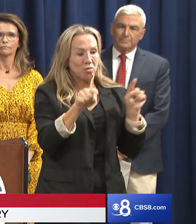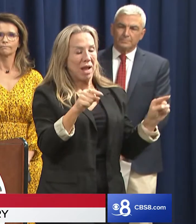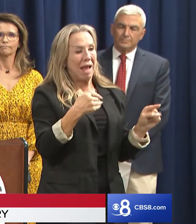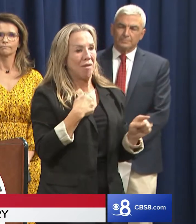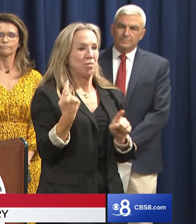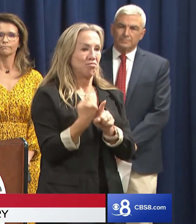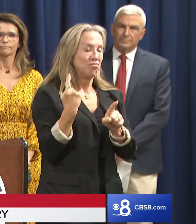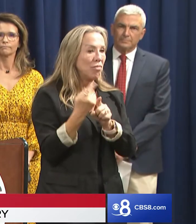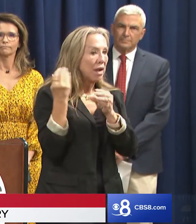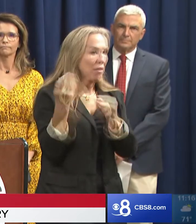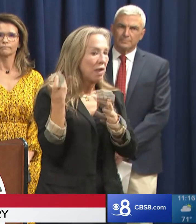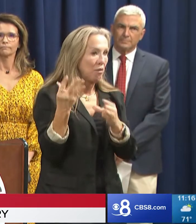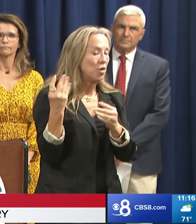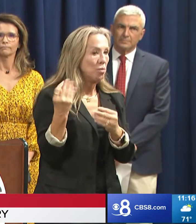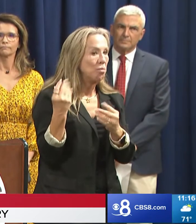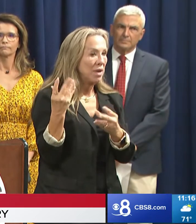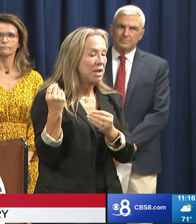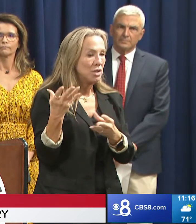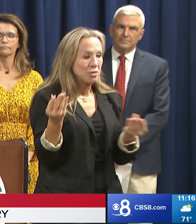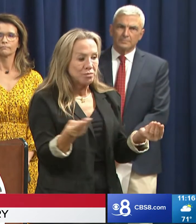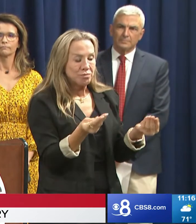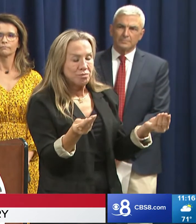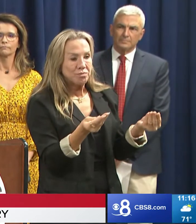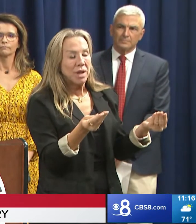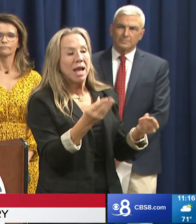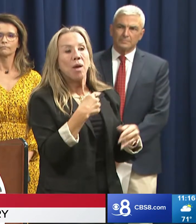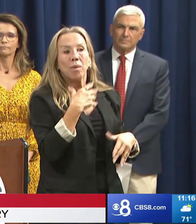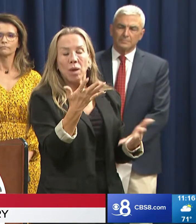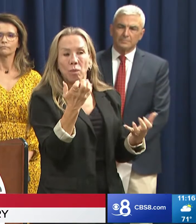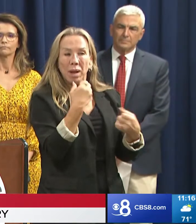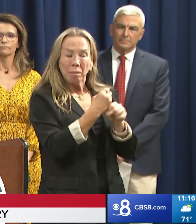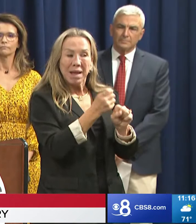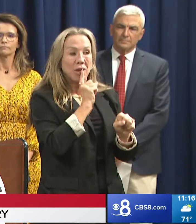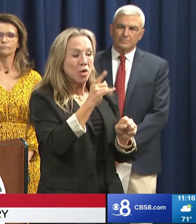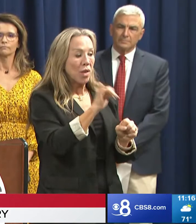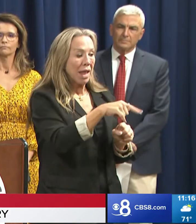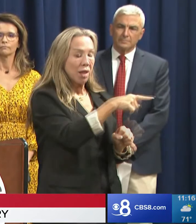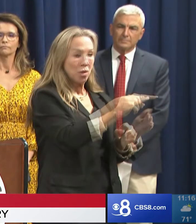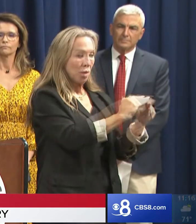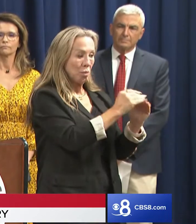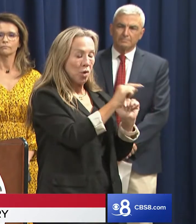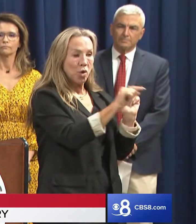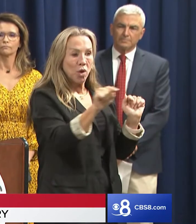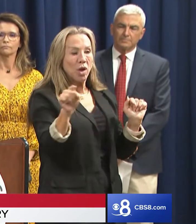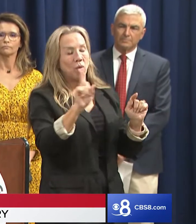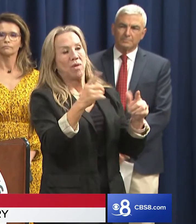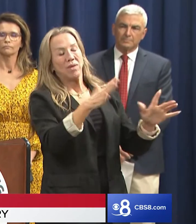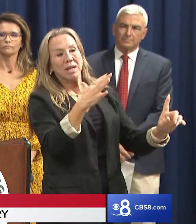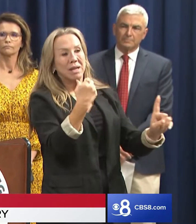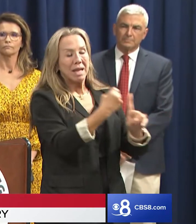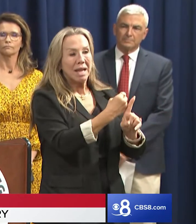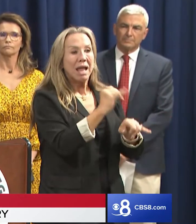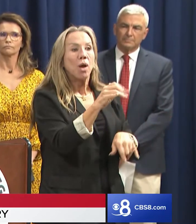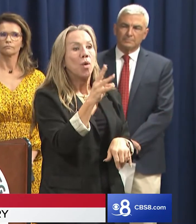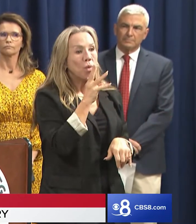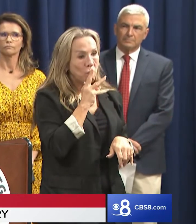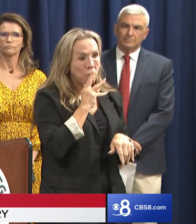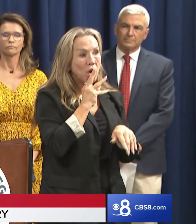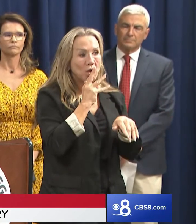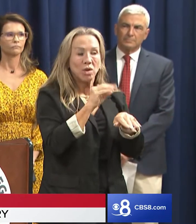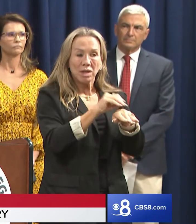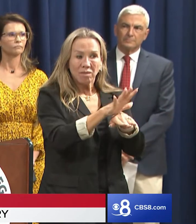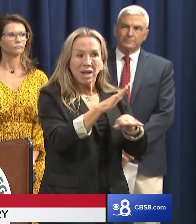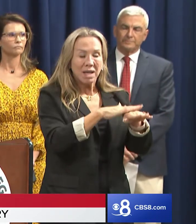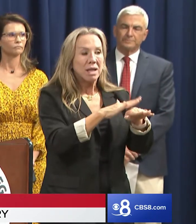information. And in the meantime, we want to... Latest on the boil water notice, everyone that's impacted there, and some... While the water advisory is in effect, they should